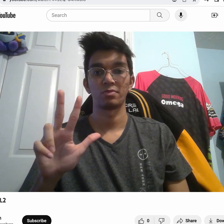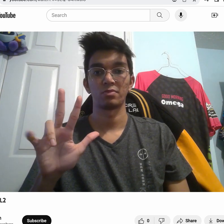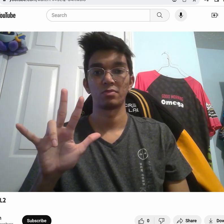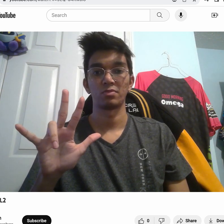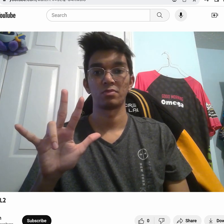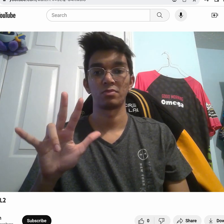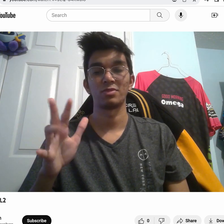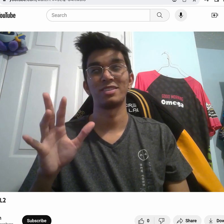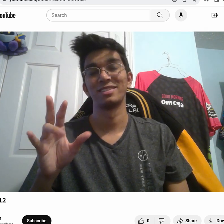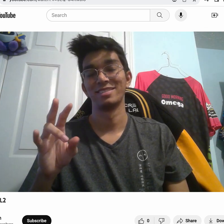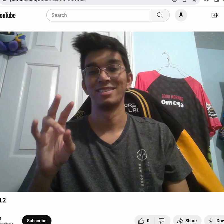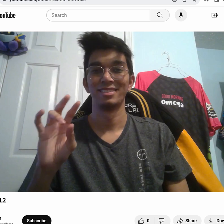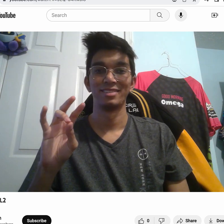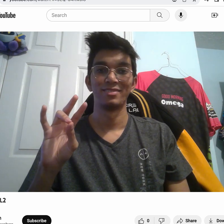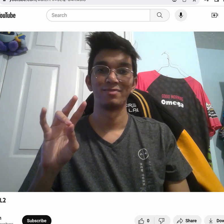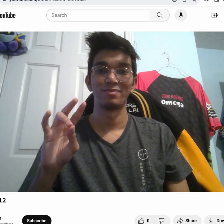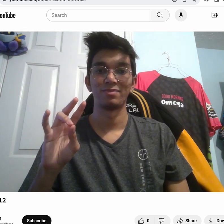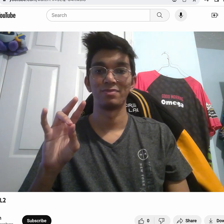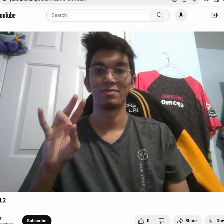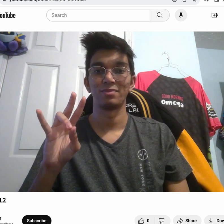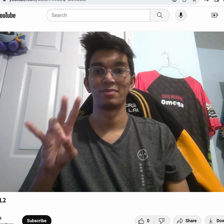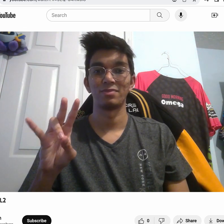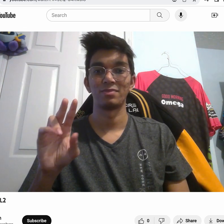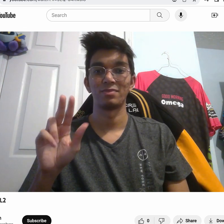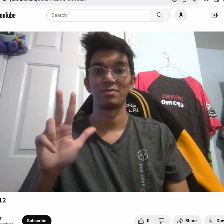Mm-hmm. No, you were right.